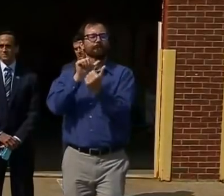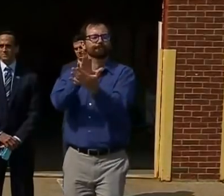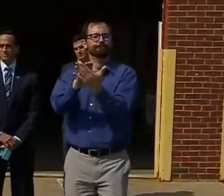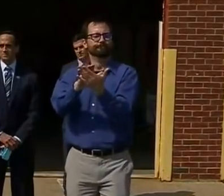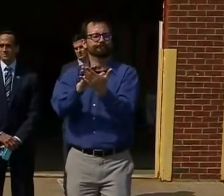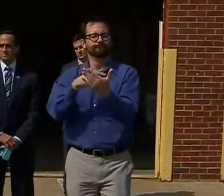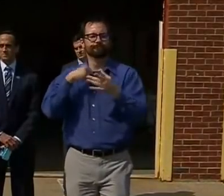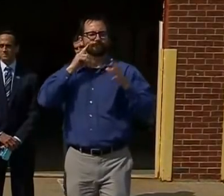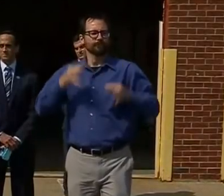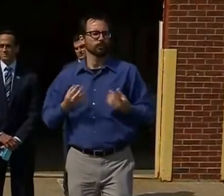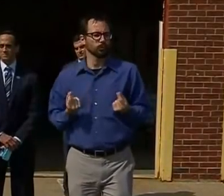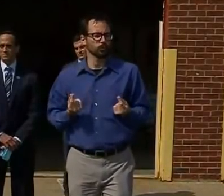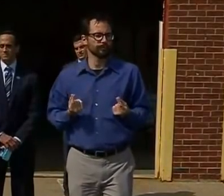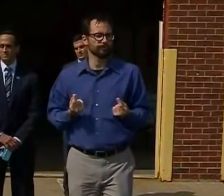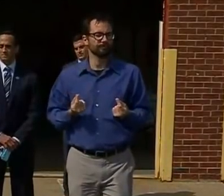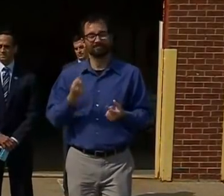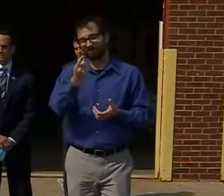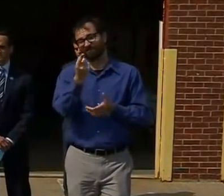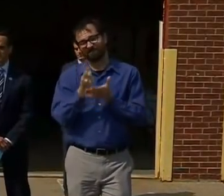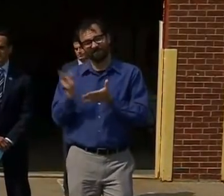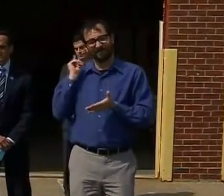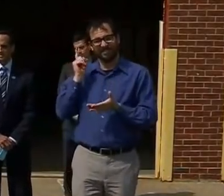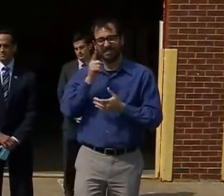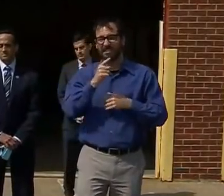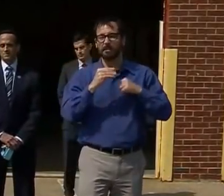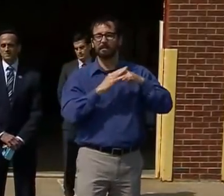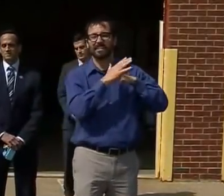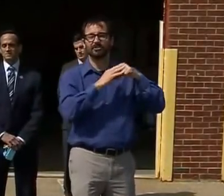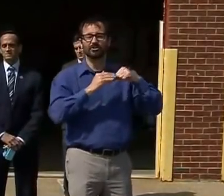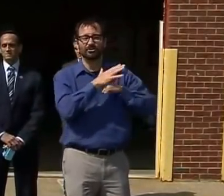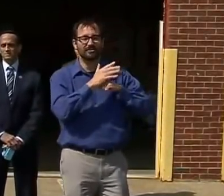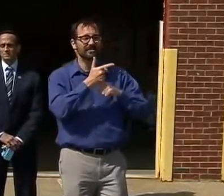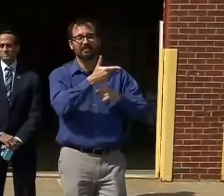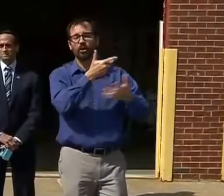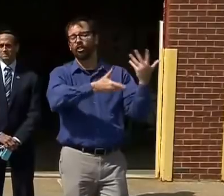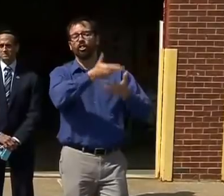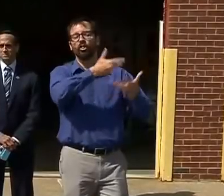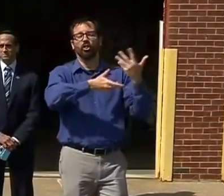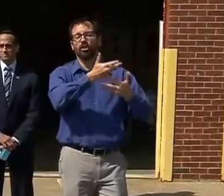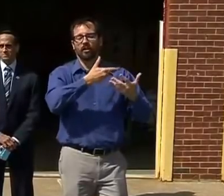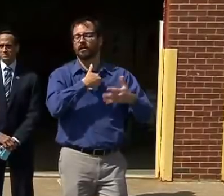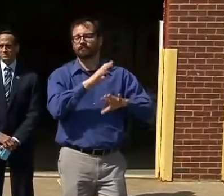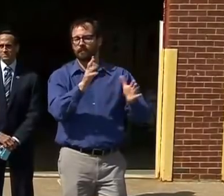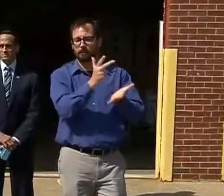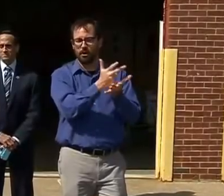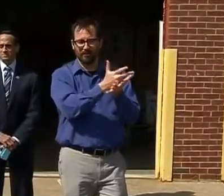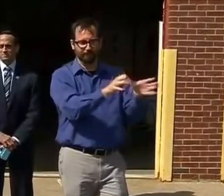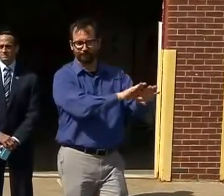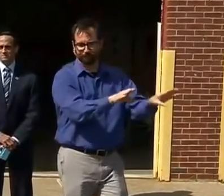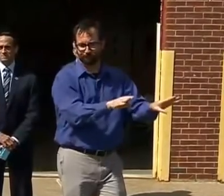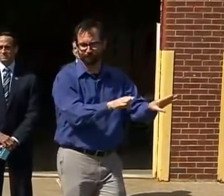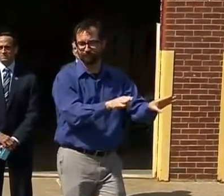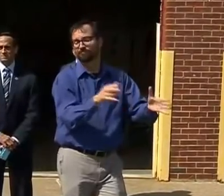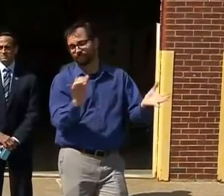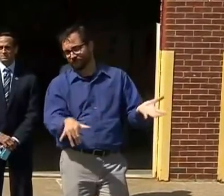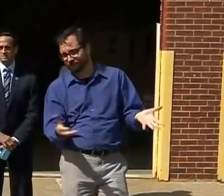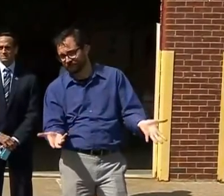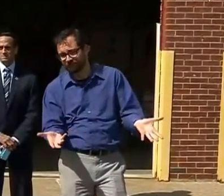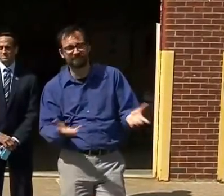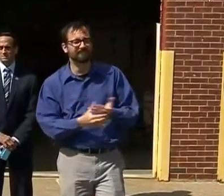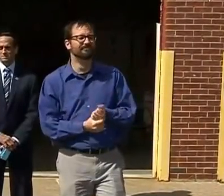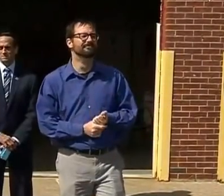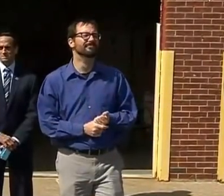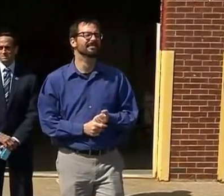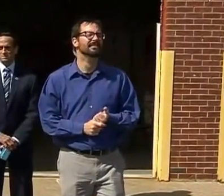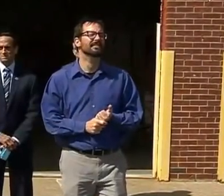we banned parking at the beaches. And we expected and we did see a number of waterfront communities follow our lead on that